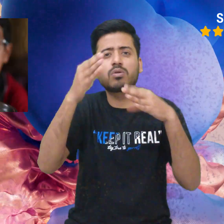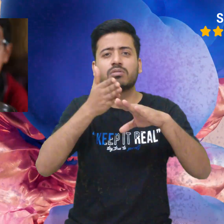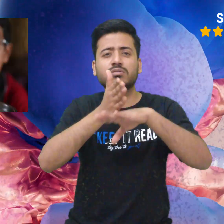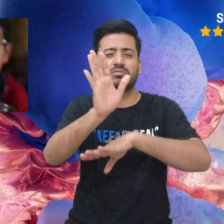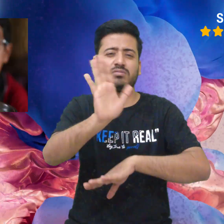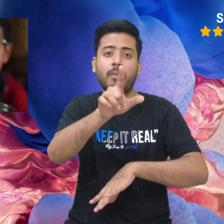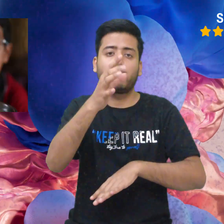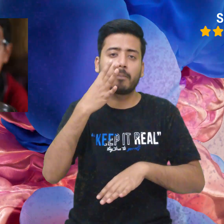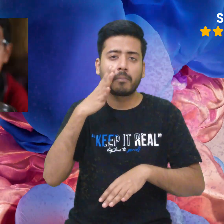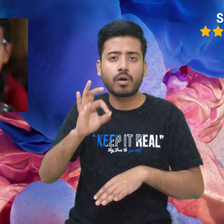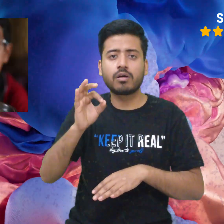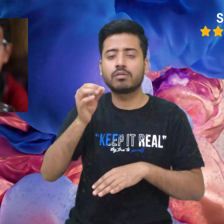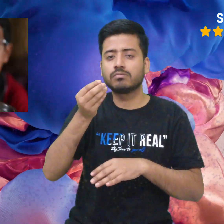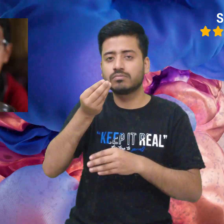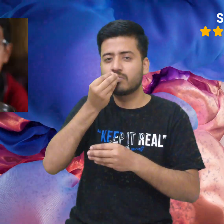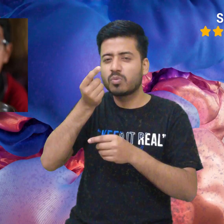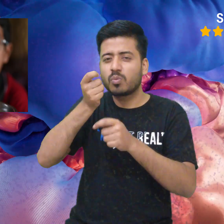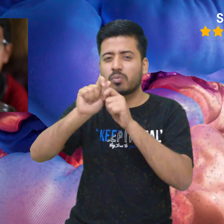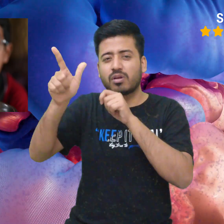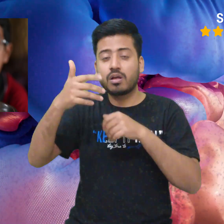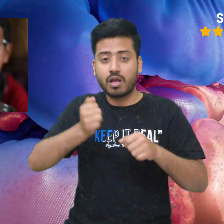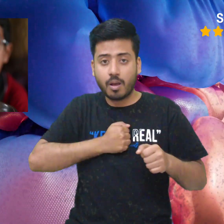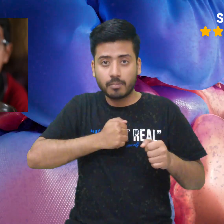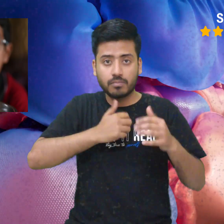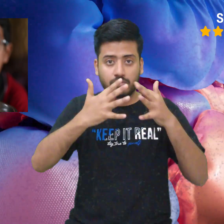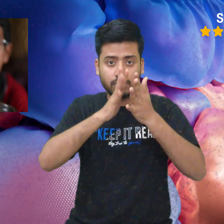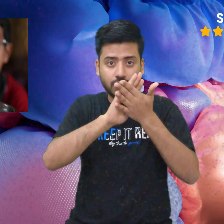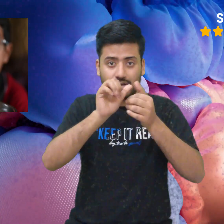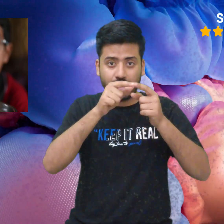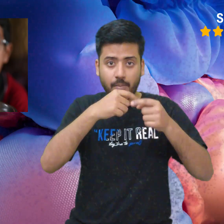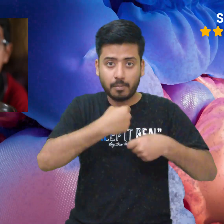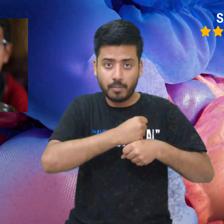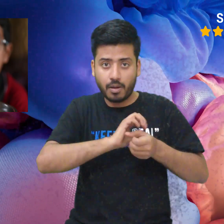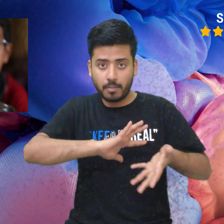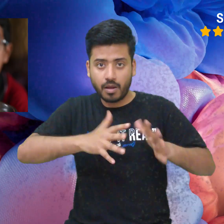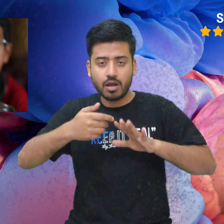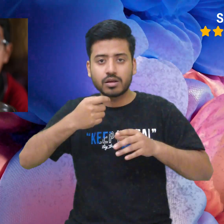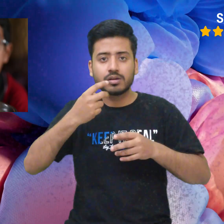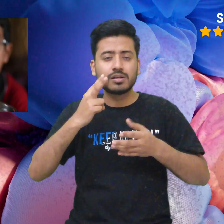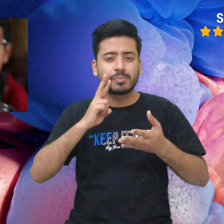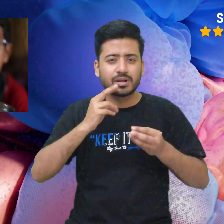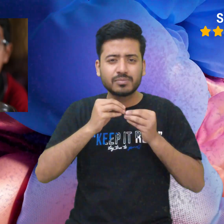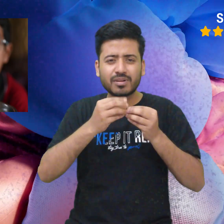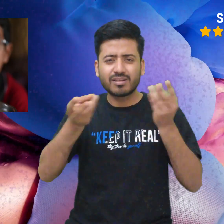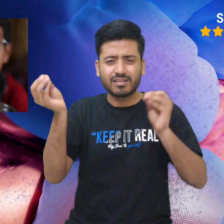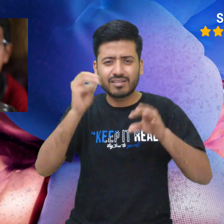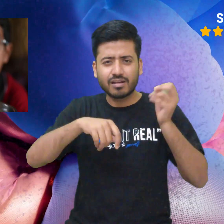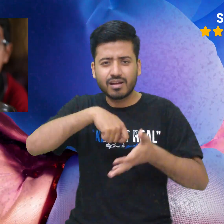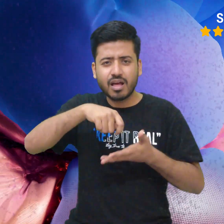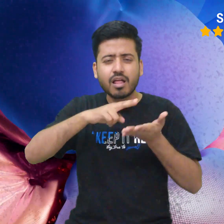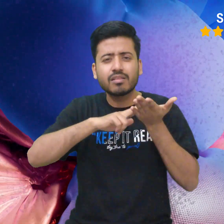99. Fat, 0.1 g. Sodium, 60 milligrams.